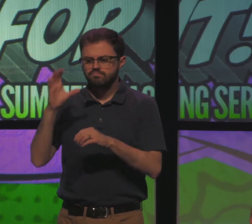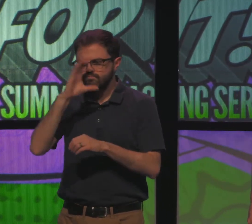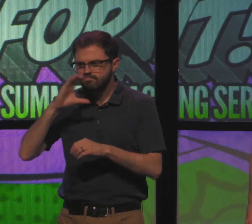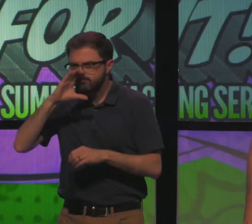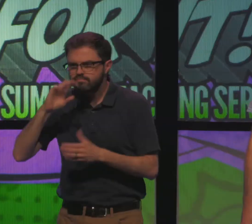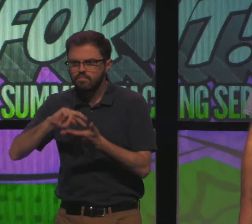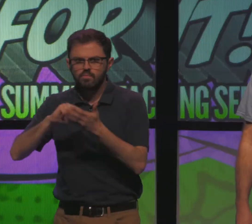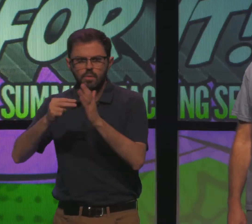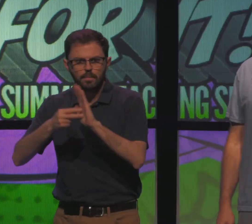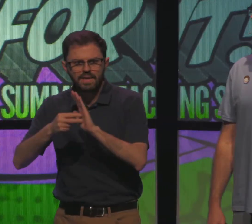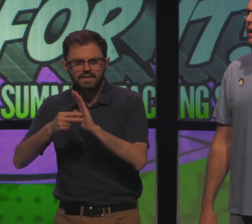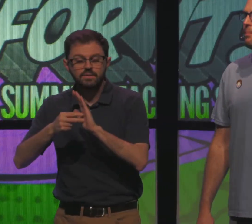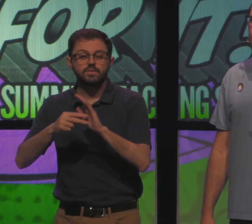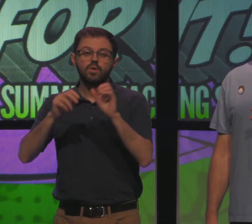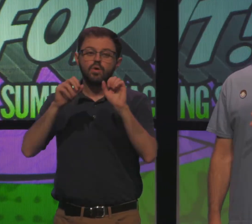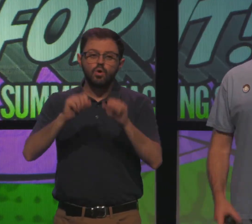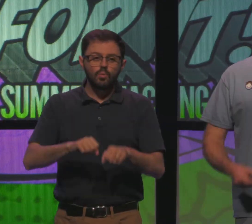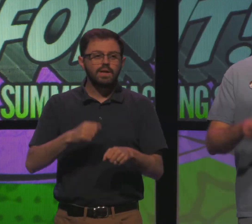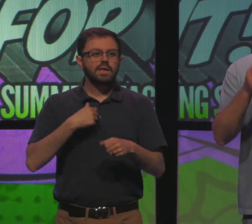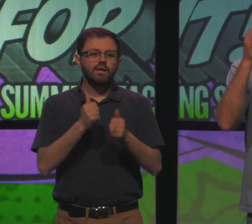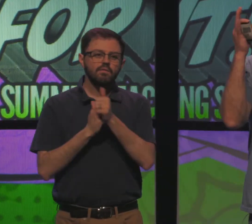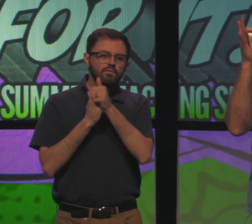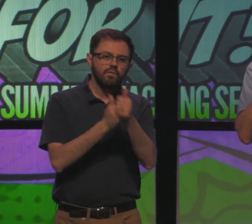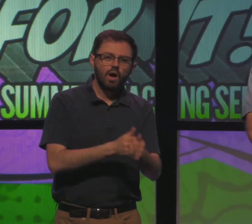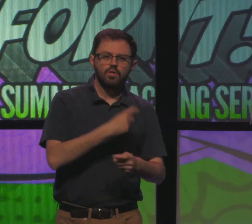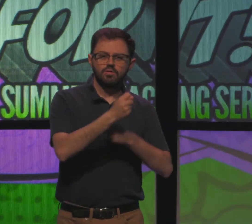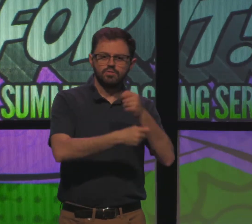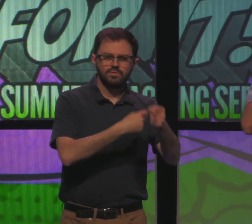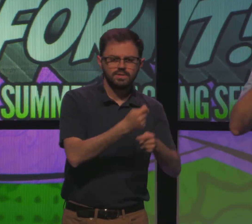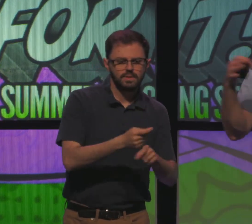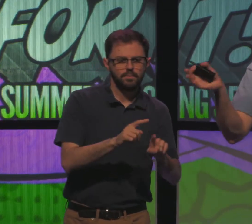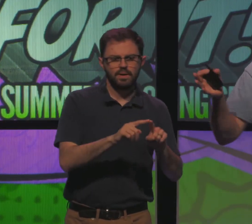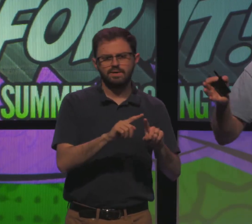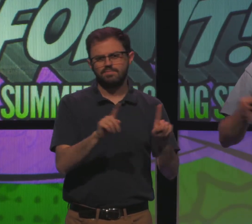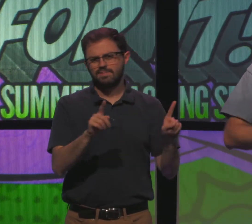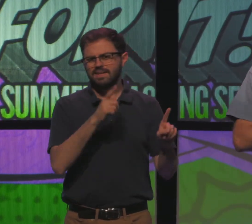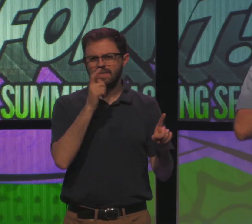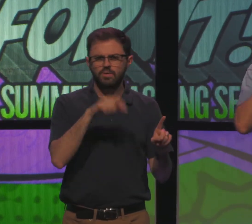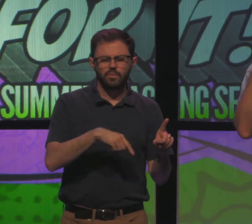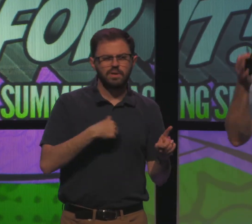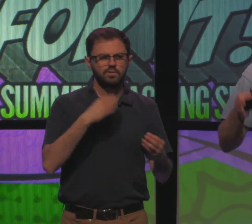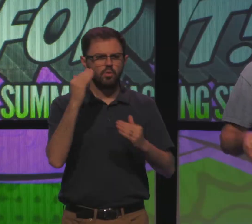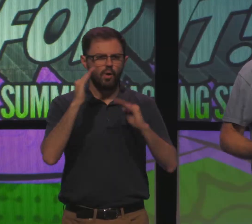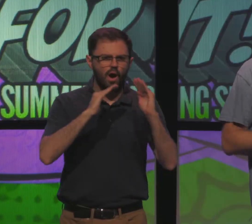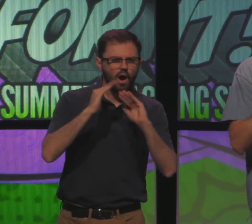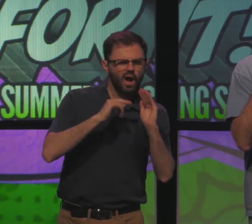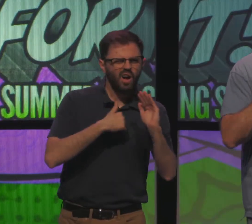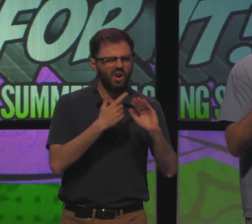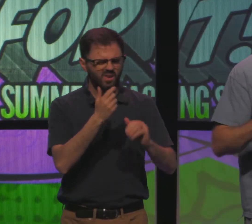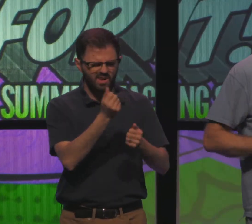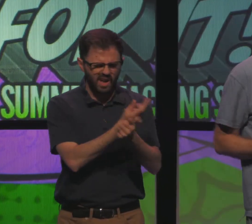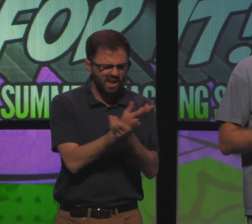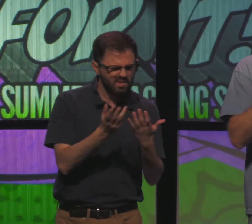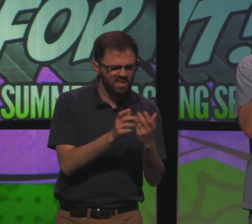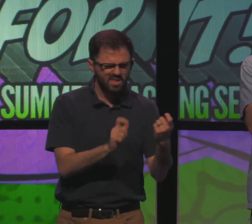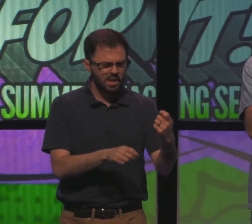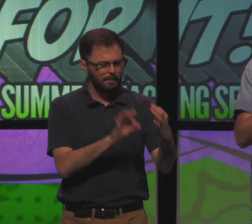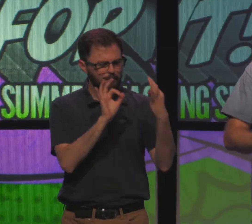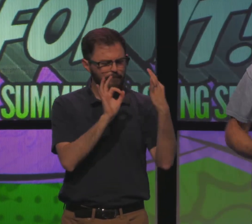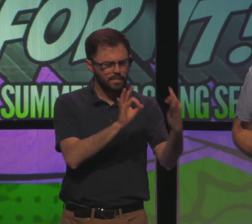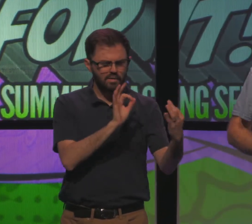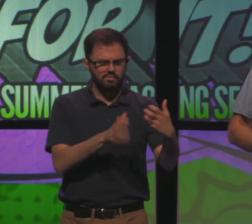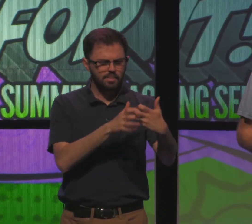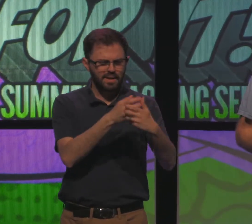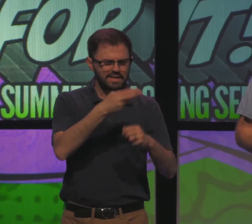tradition, but I don't have to get caught up in defending it and making sure that everything is historically accurate and all of those things. I can say, what does